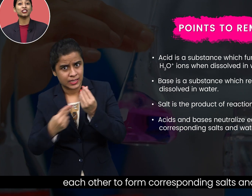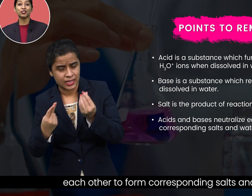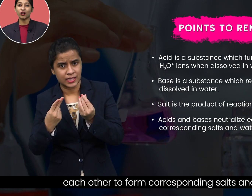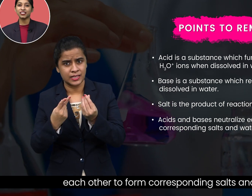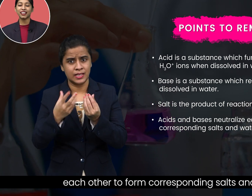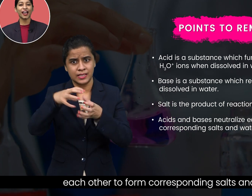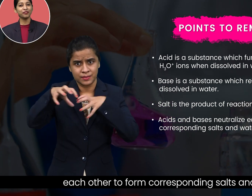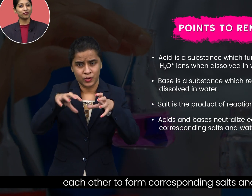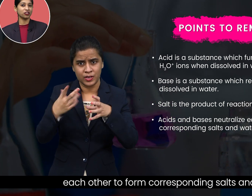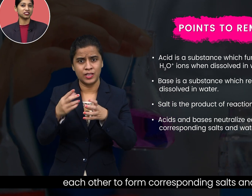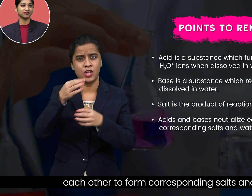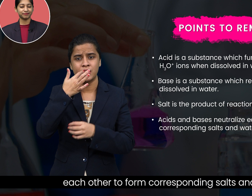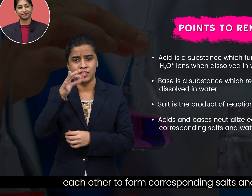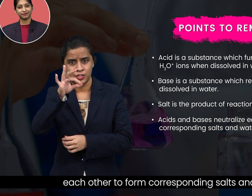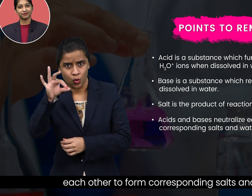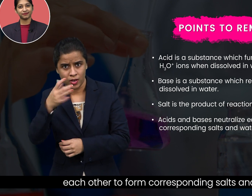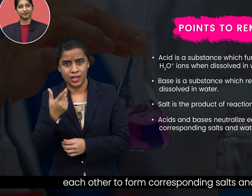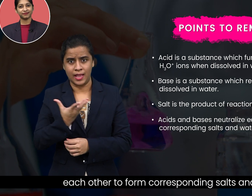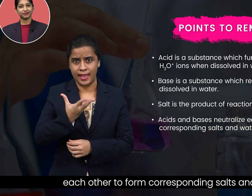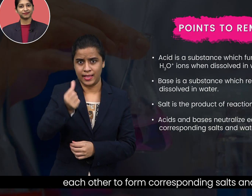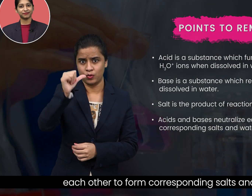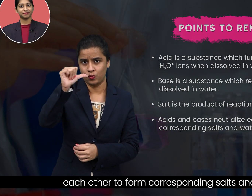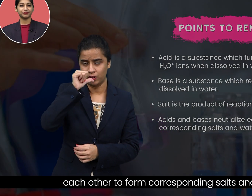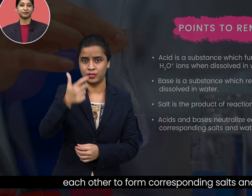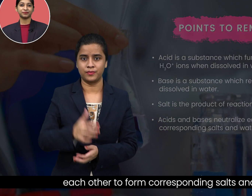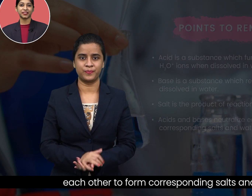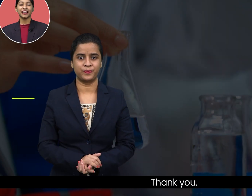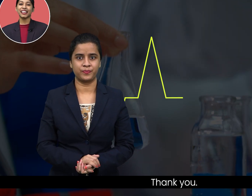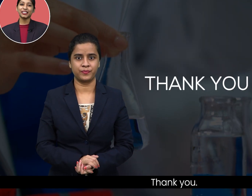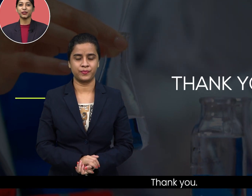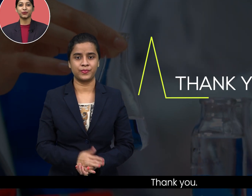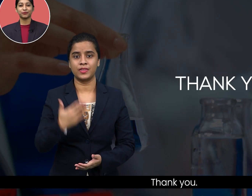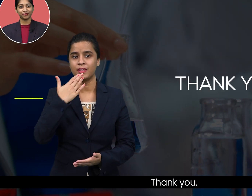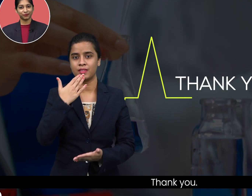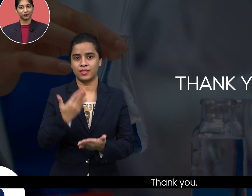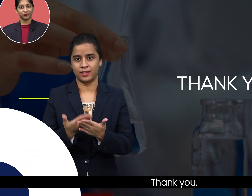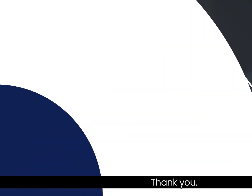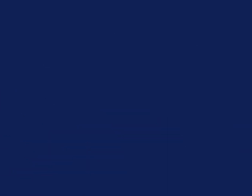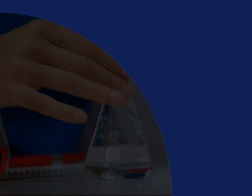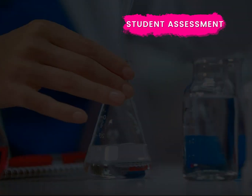corresponding salts and water. Thank you.